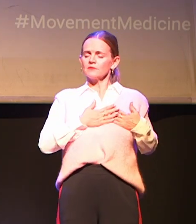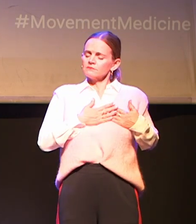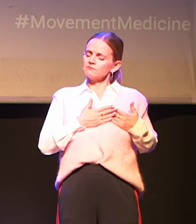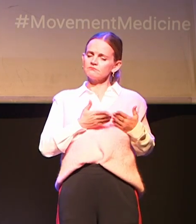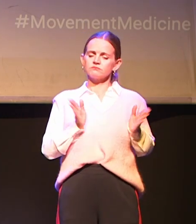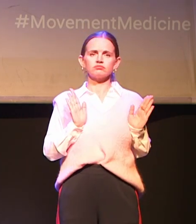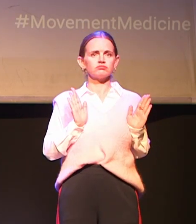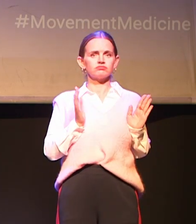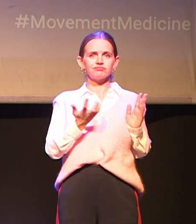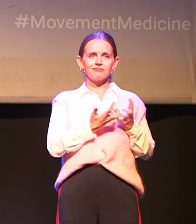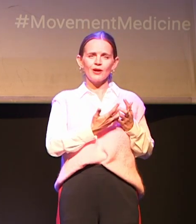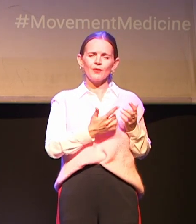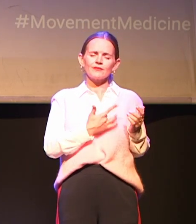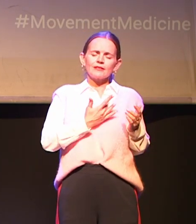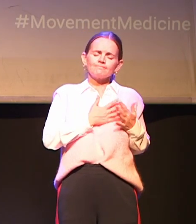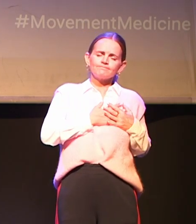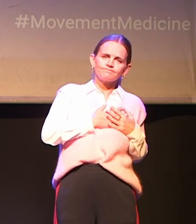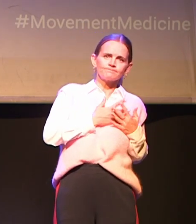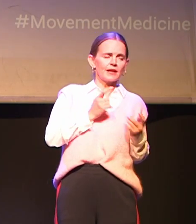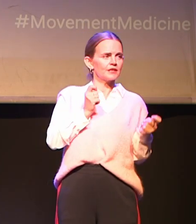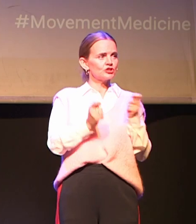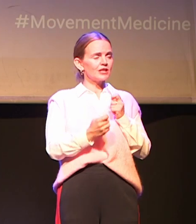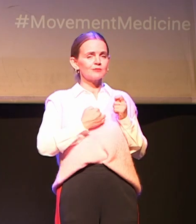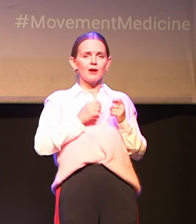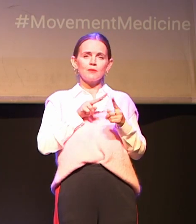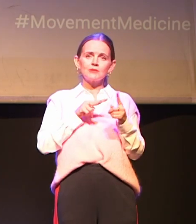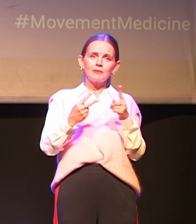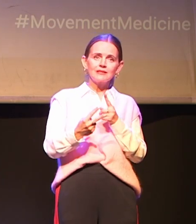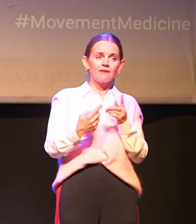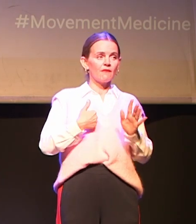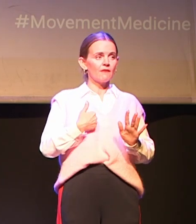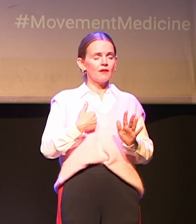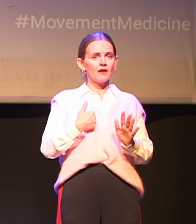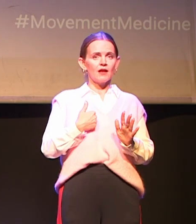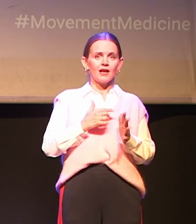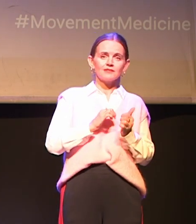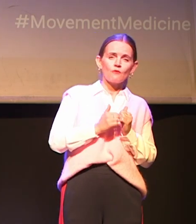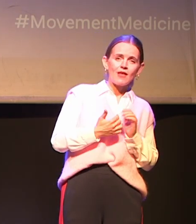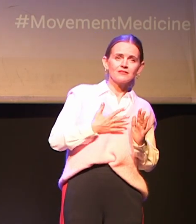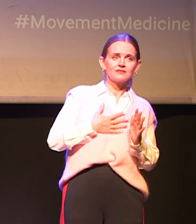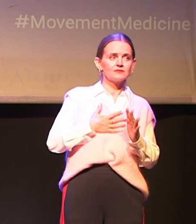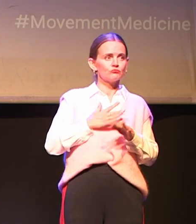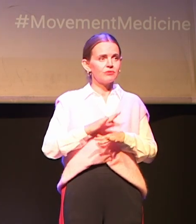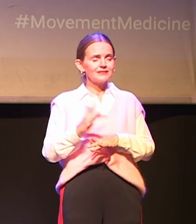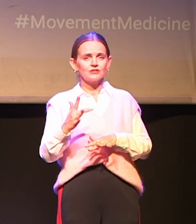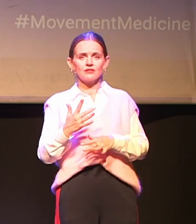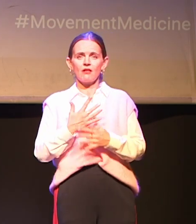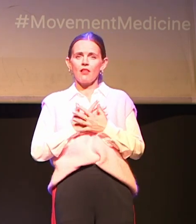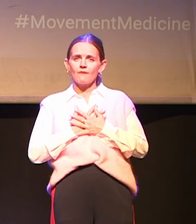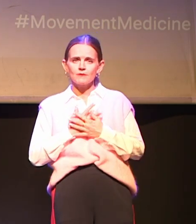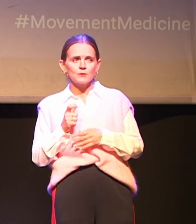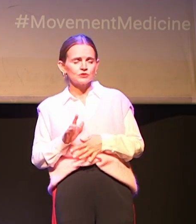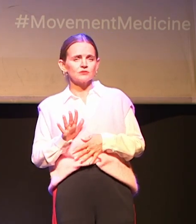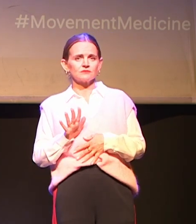my perspective. And I can, as a practitioner, as a friend, as a loved one, as someone who cares,